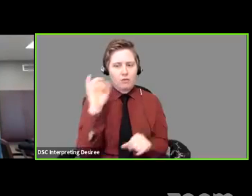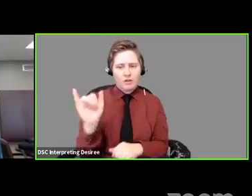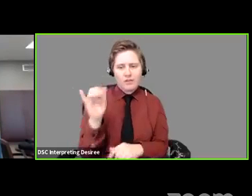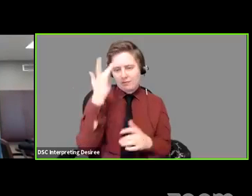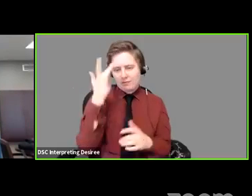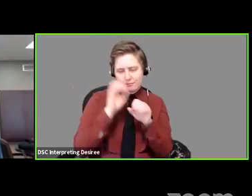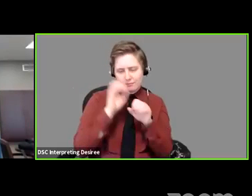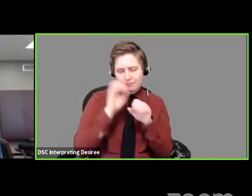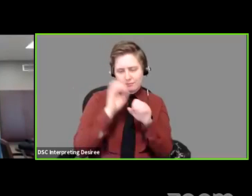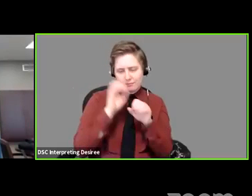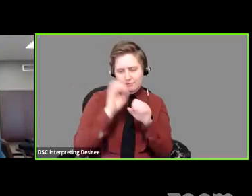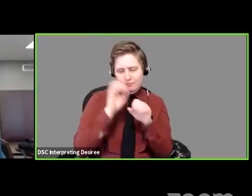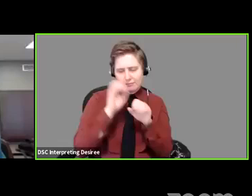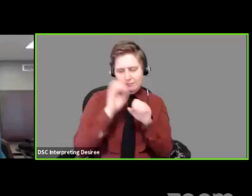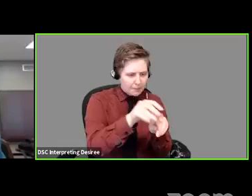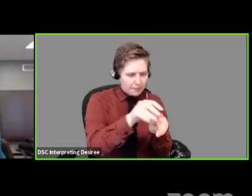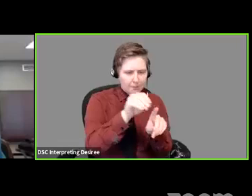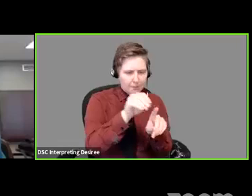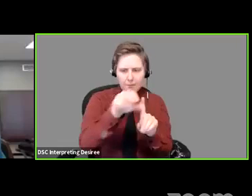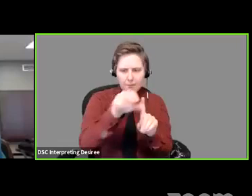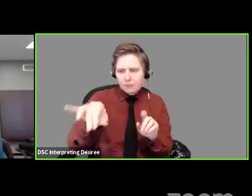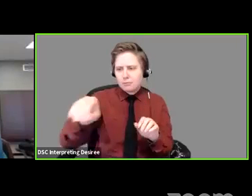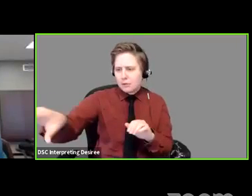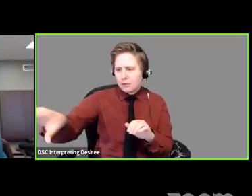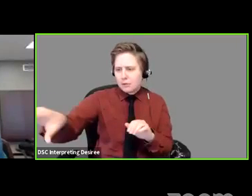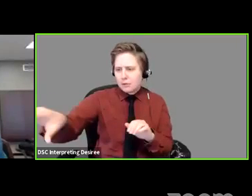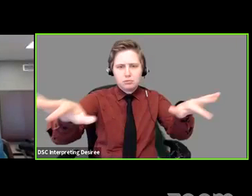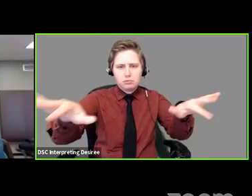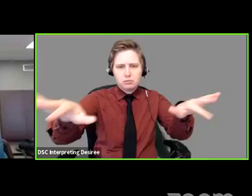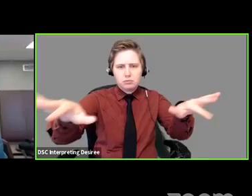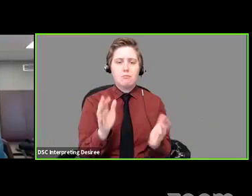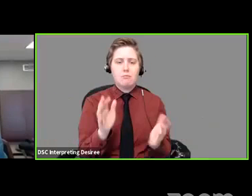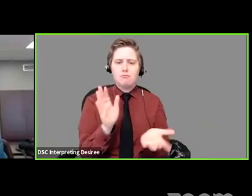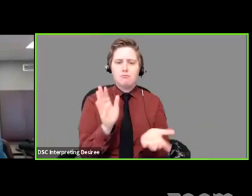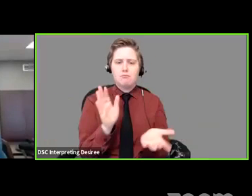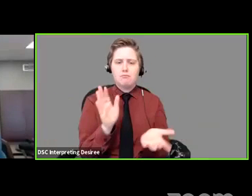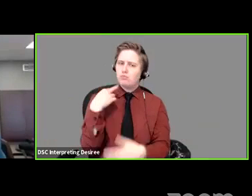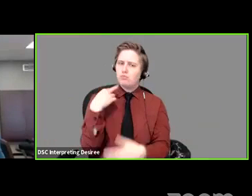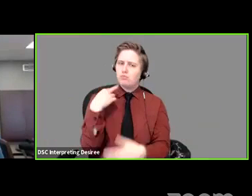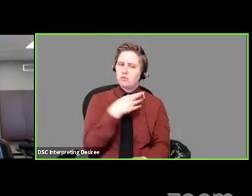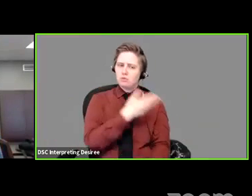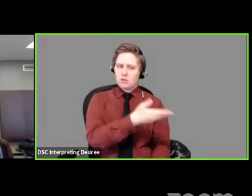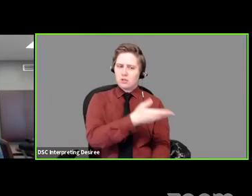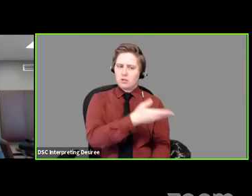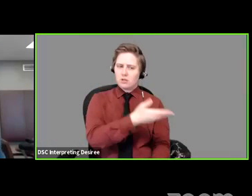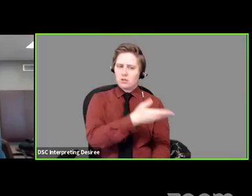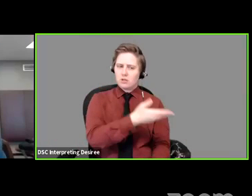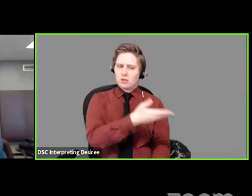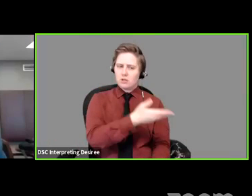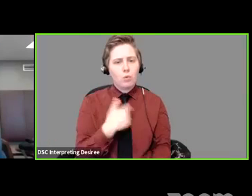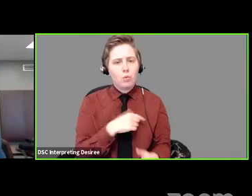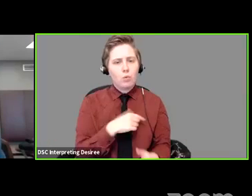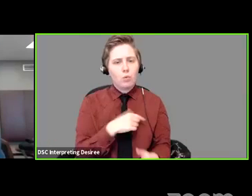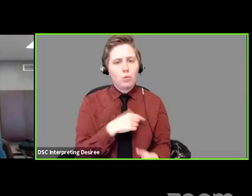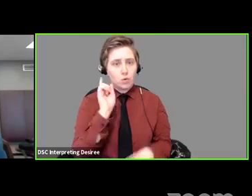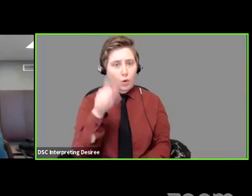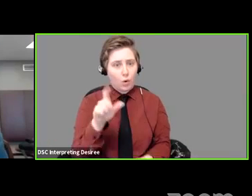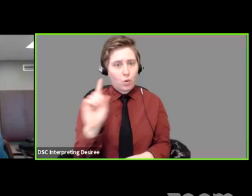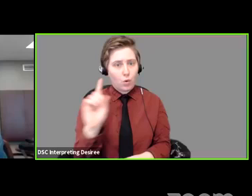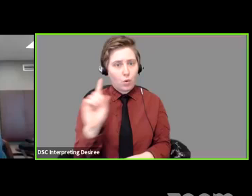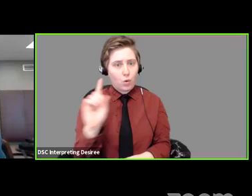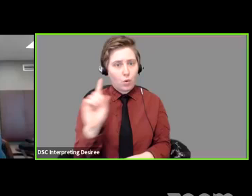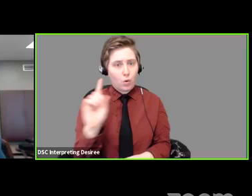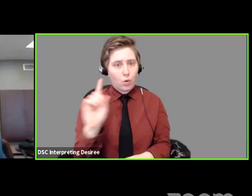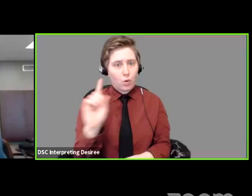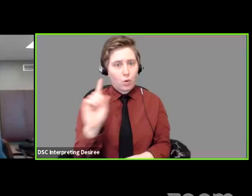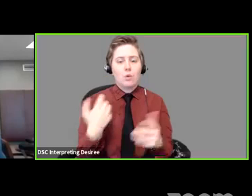person to person. And again, I commend the restaurants and for where we're about to go and do the things that we're going to